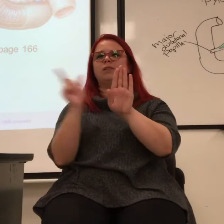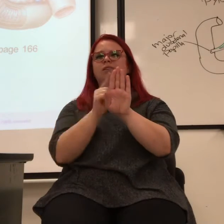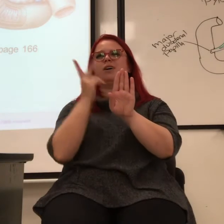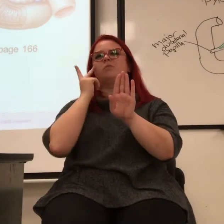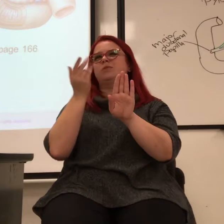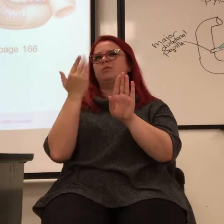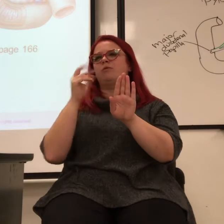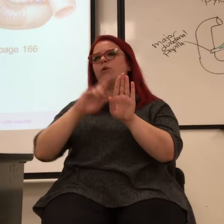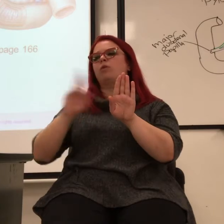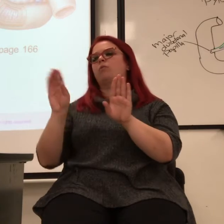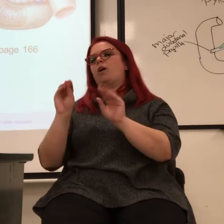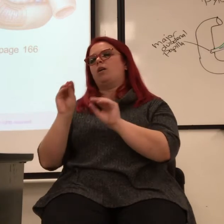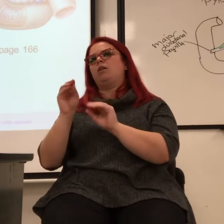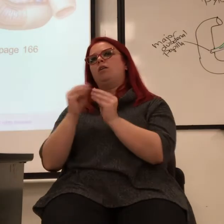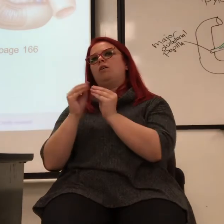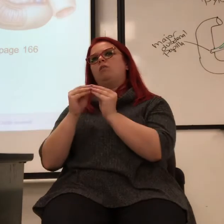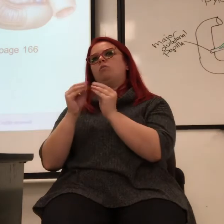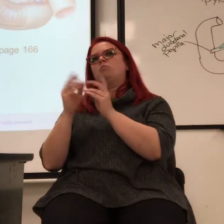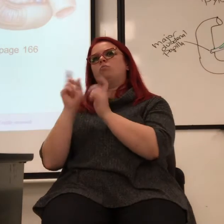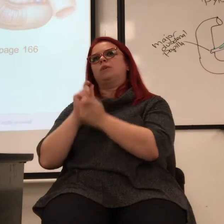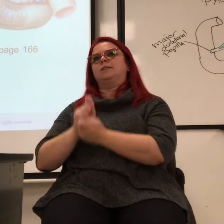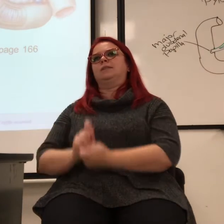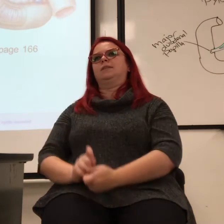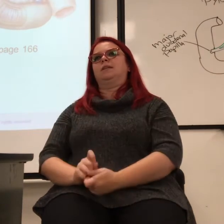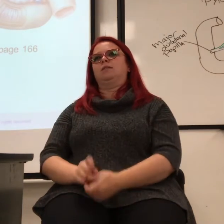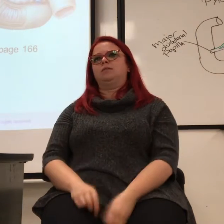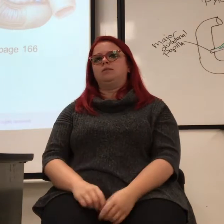on the right is a more detailed view.